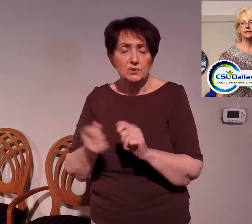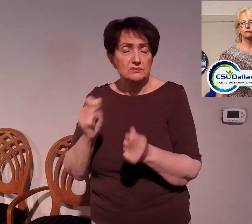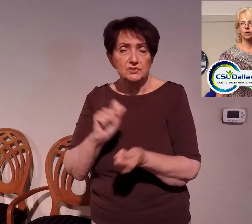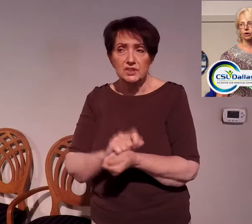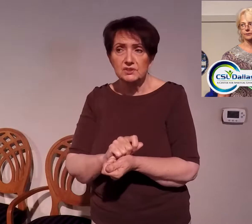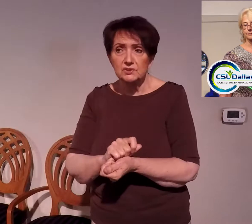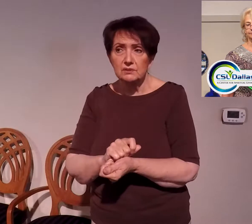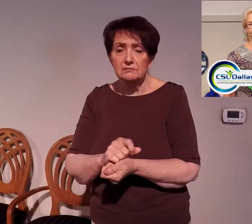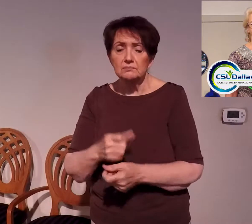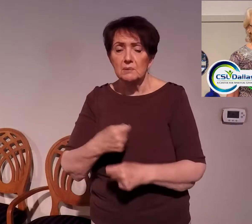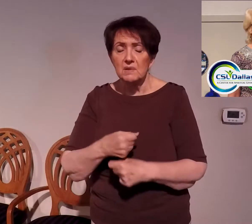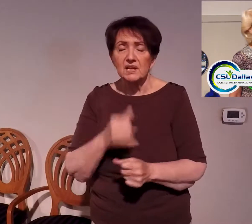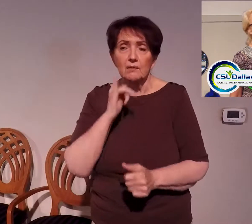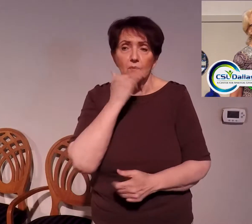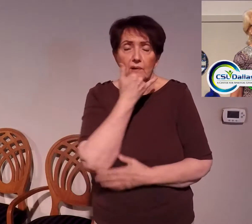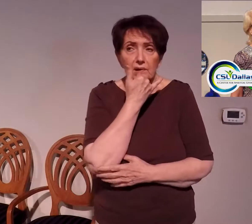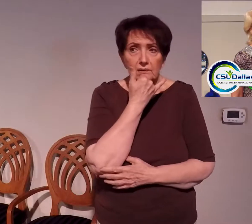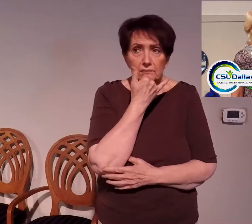by making it wrong.